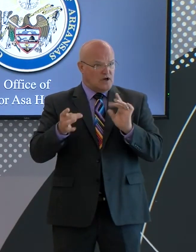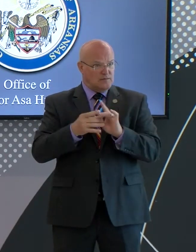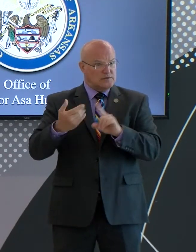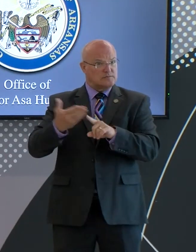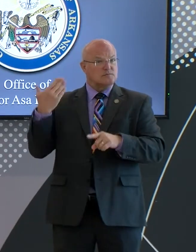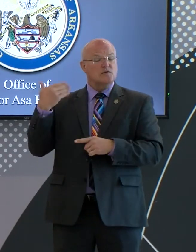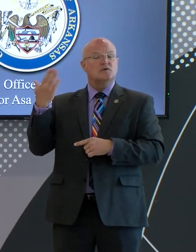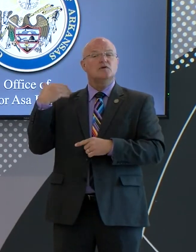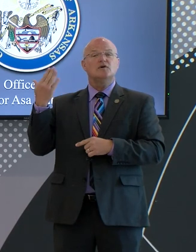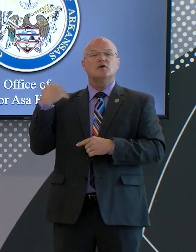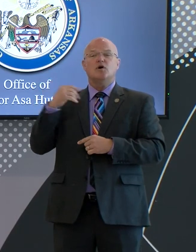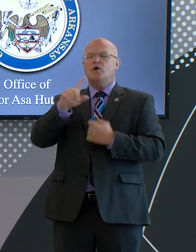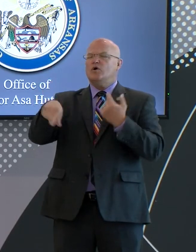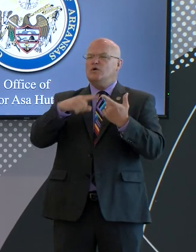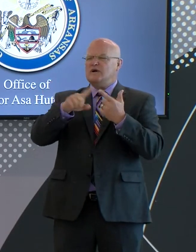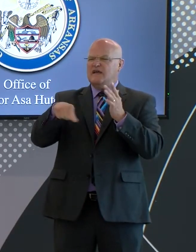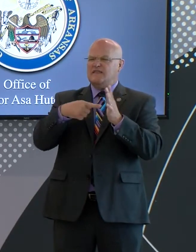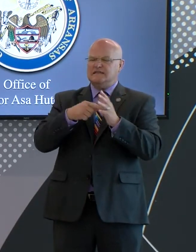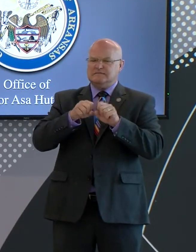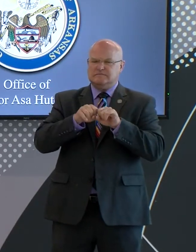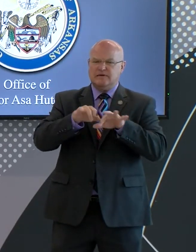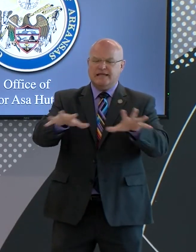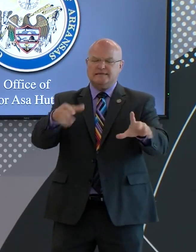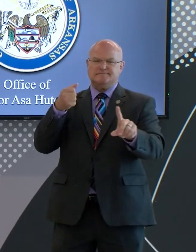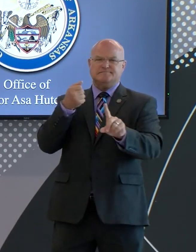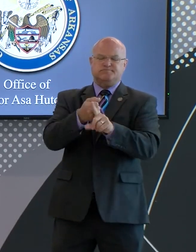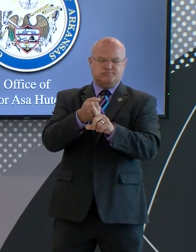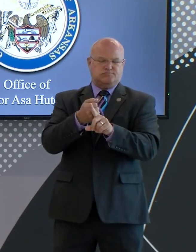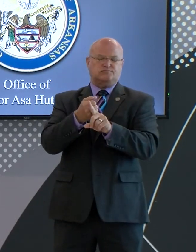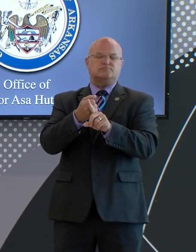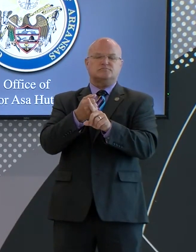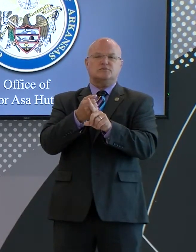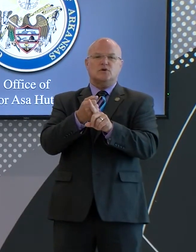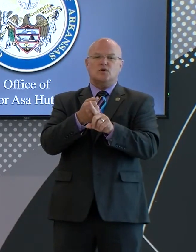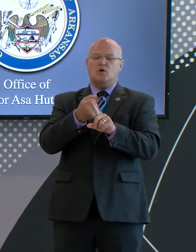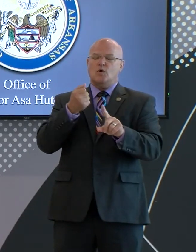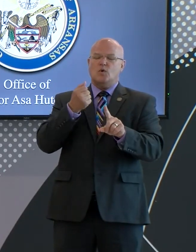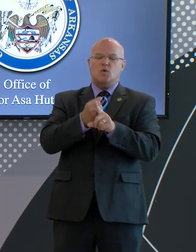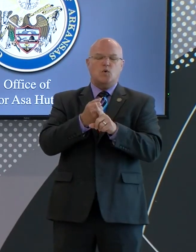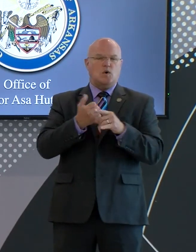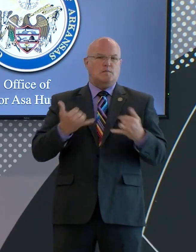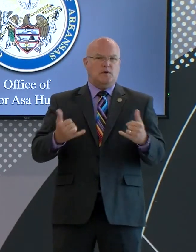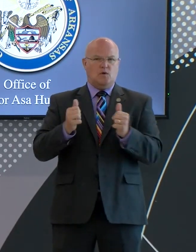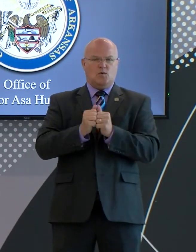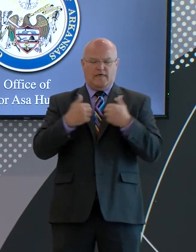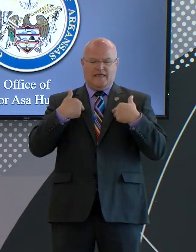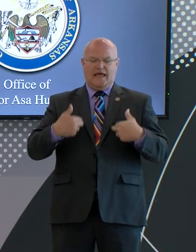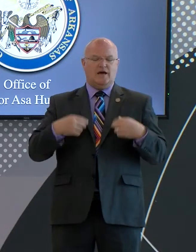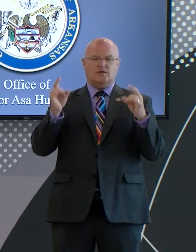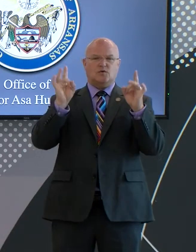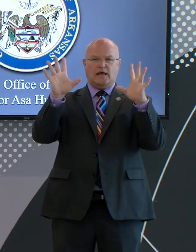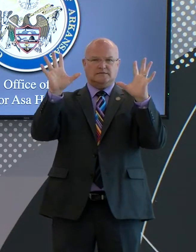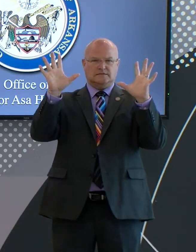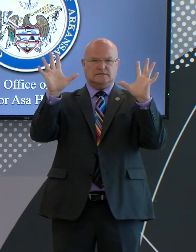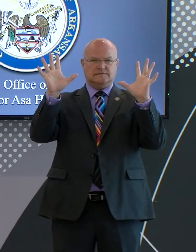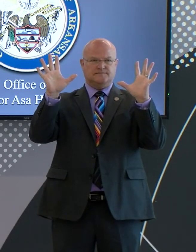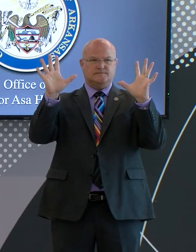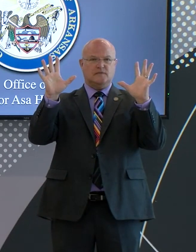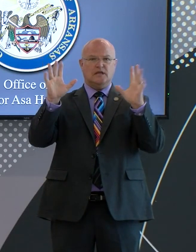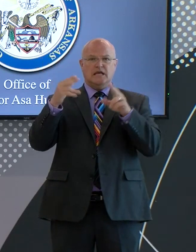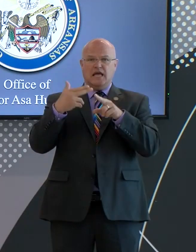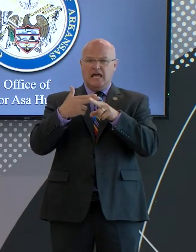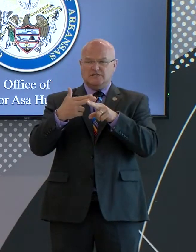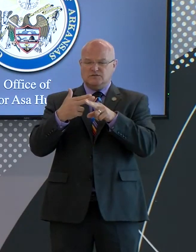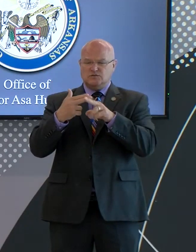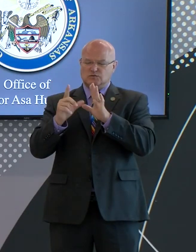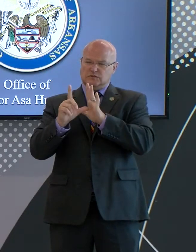commented before, whenever this pandemic hit us, it hit us immediately with a health crisis. And